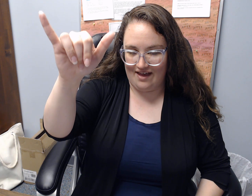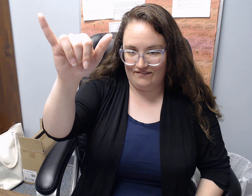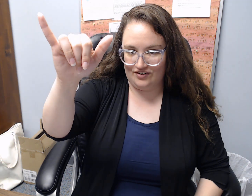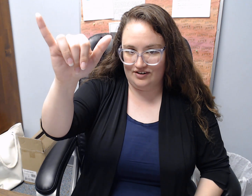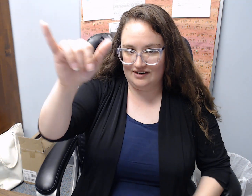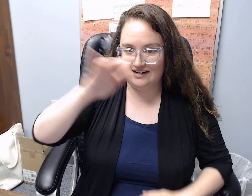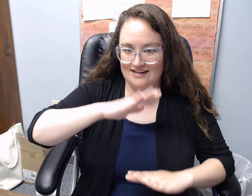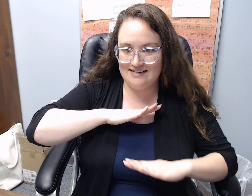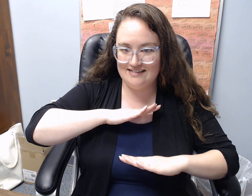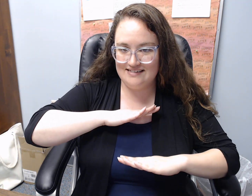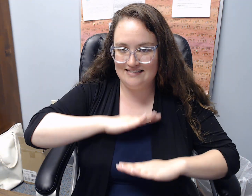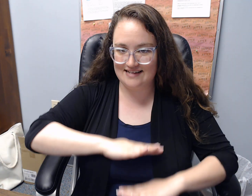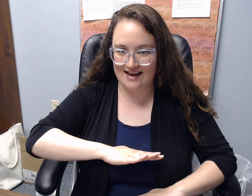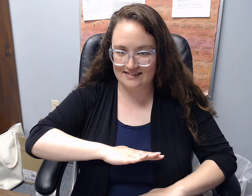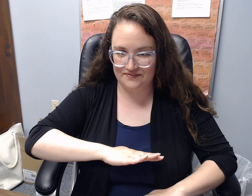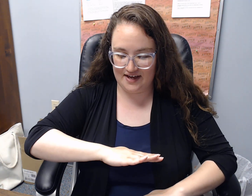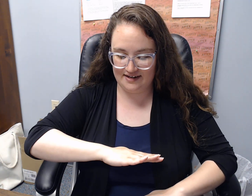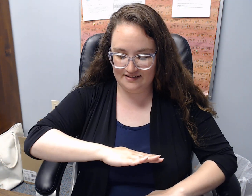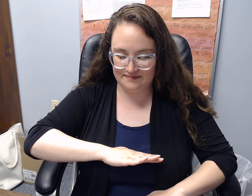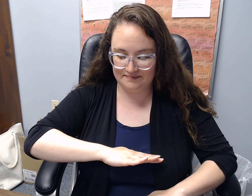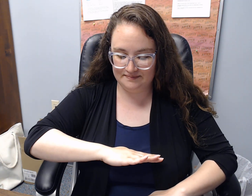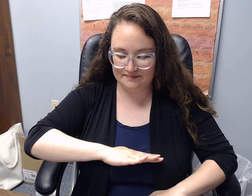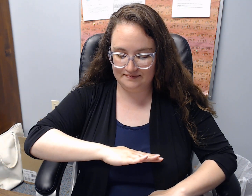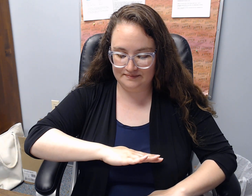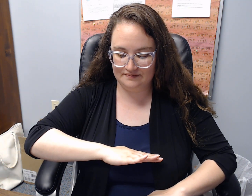forever satisfied.